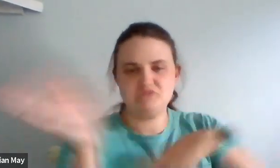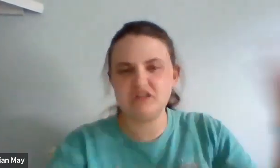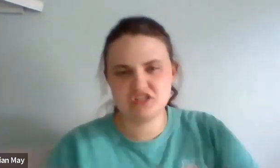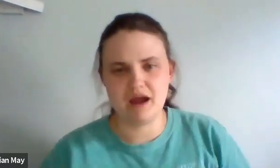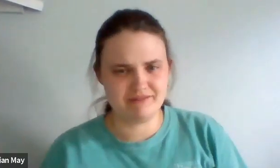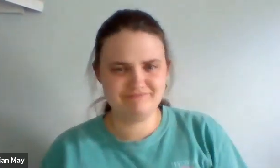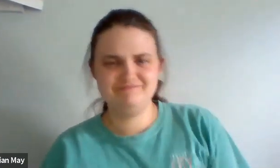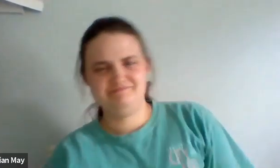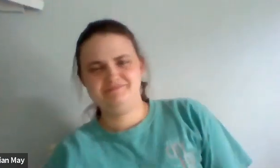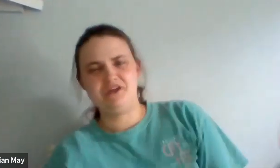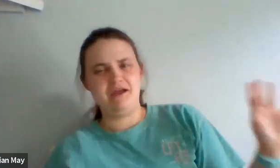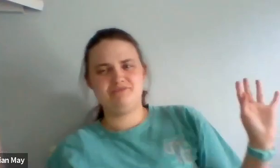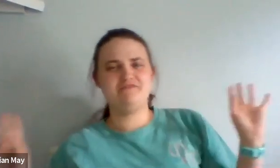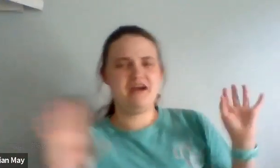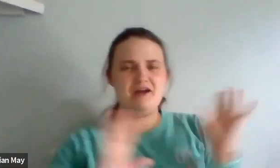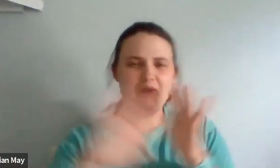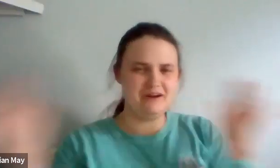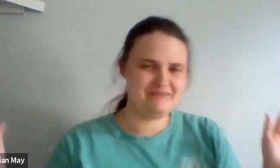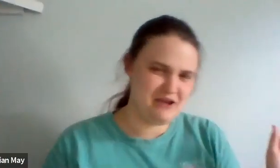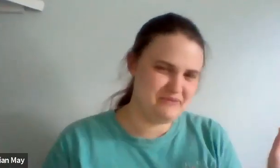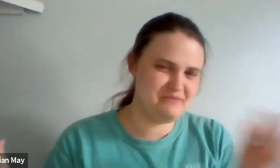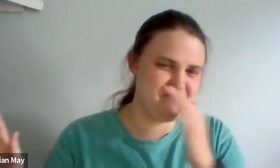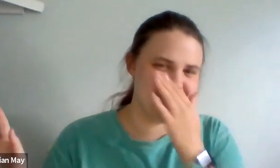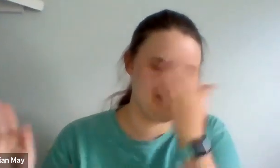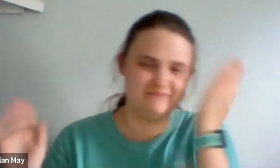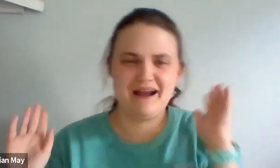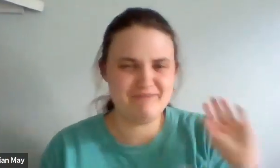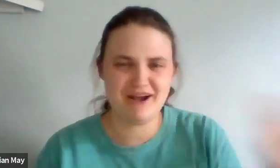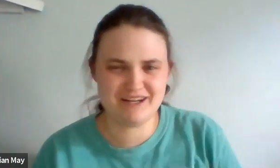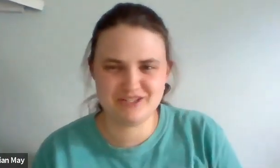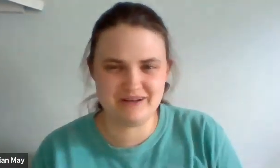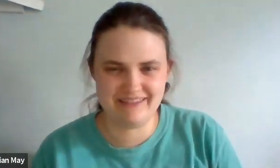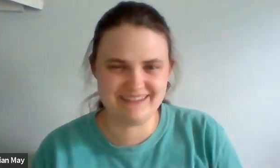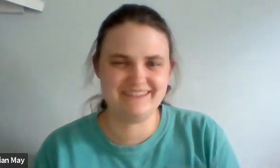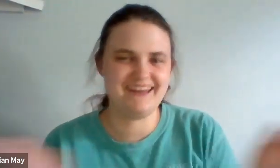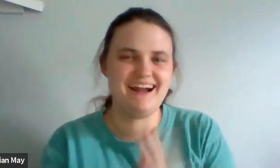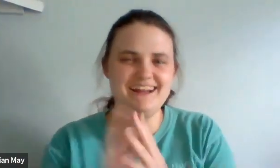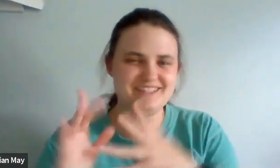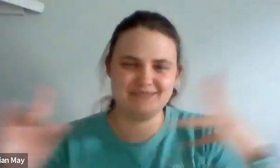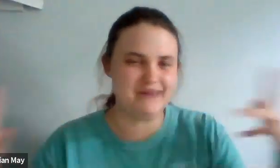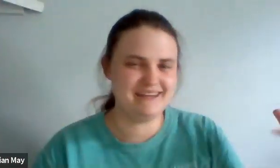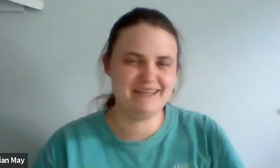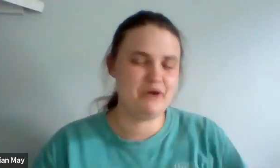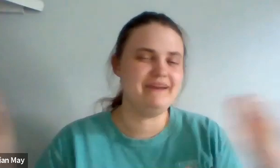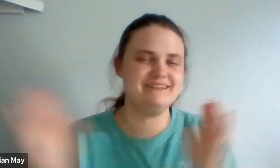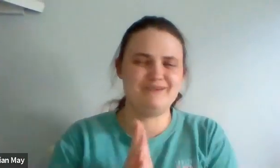can describe it. Sorry, I'm trying to figure out how to word it without becoming confusing, but I'm not good at shortening things like that. I just expand and keep going, and it's quite